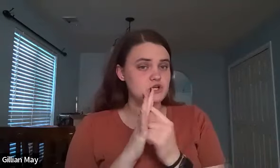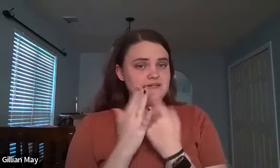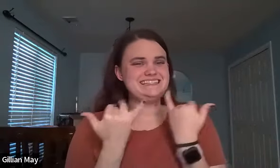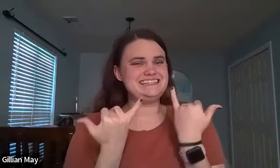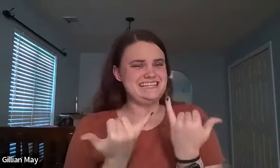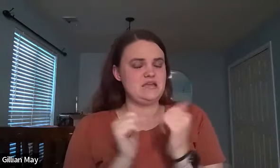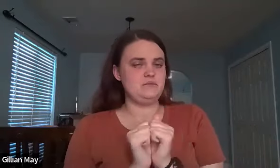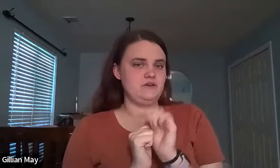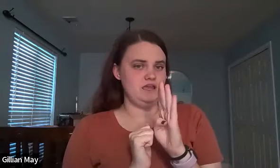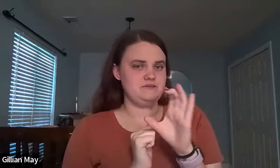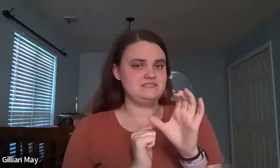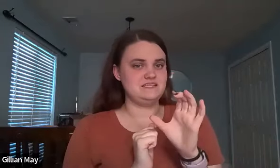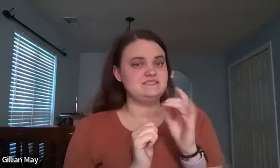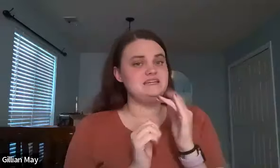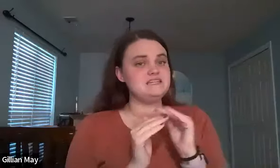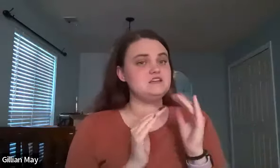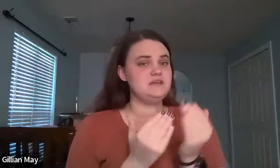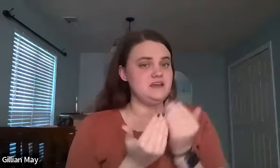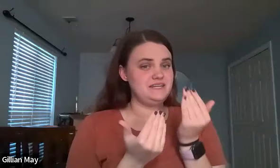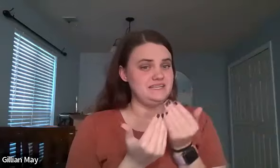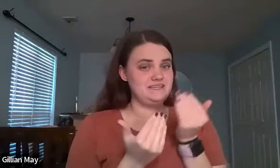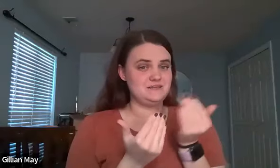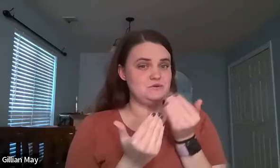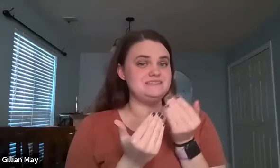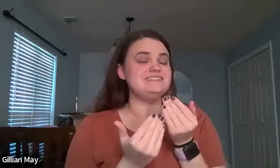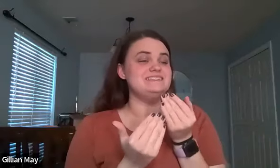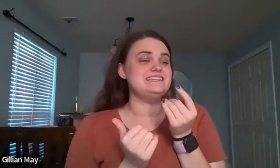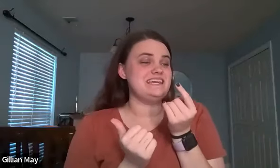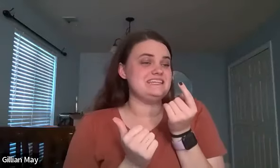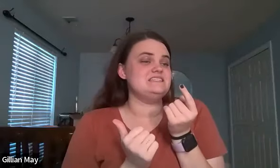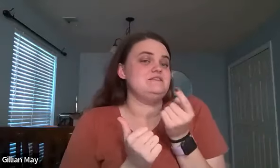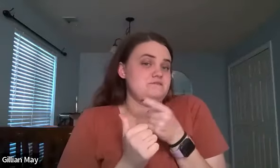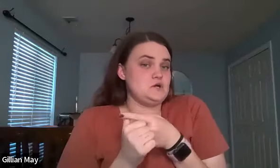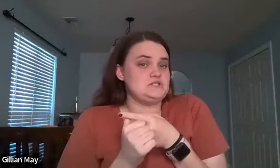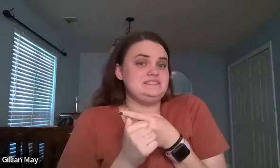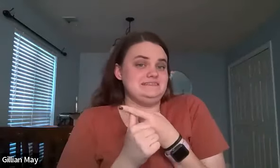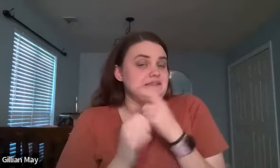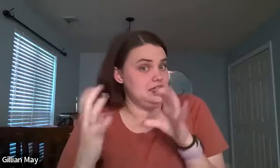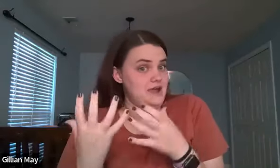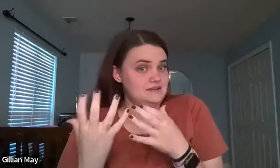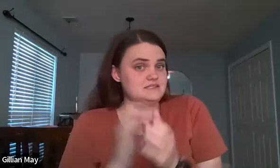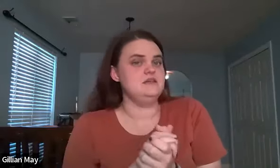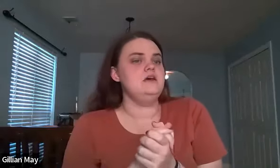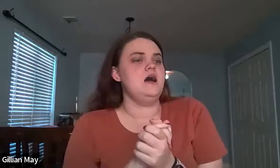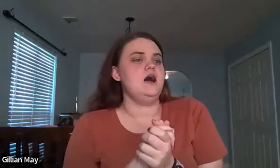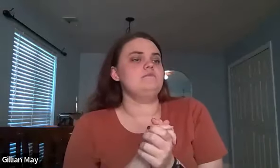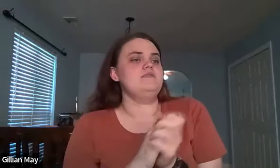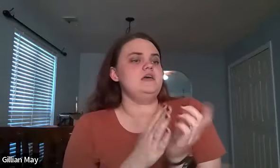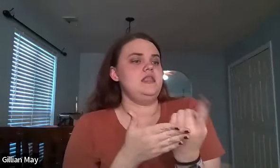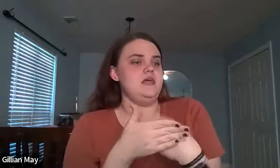start today with our ABCs. Today is going to be kind of an easy one since it is the first class. And then